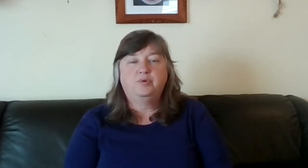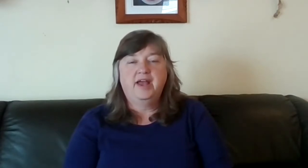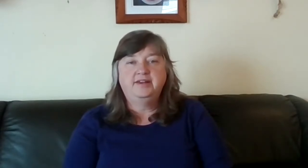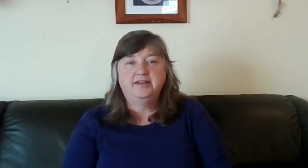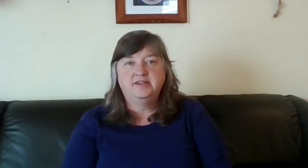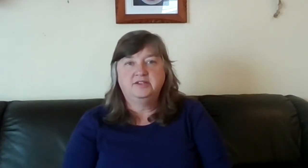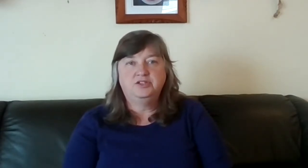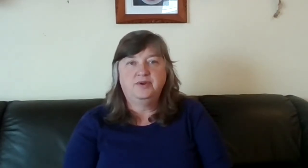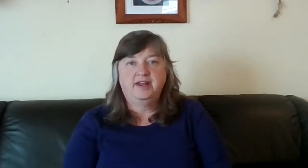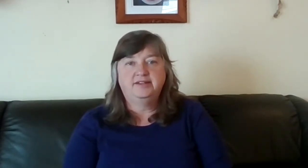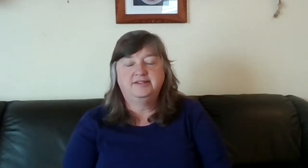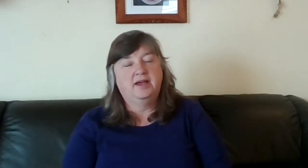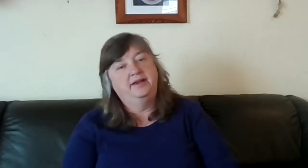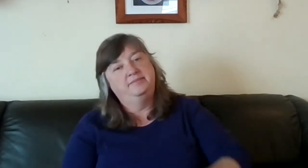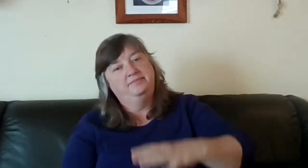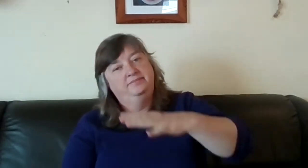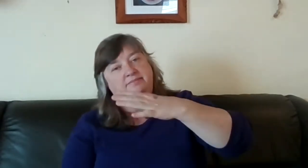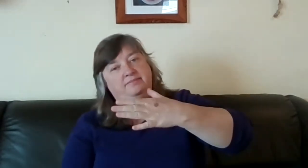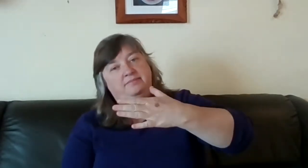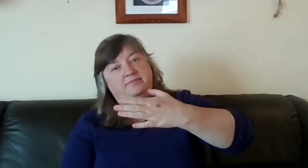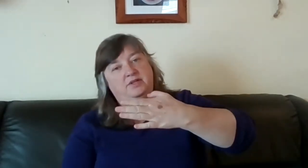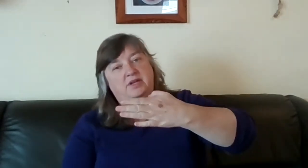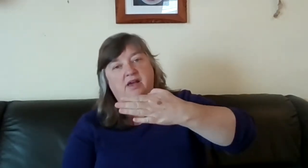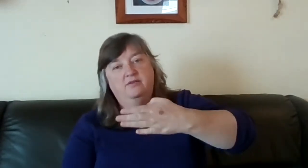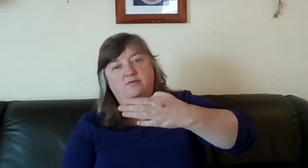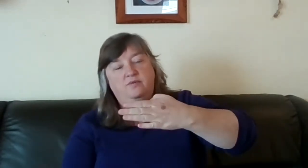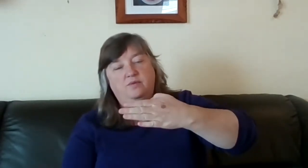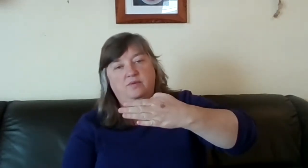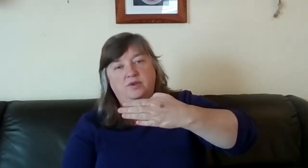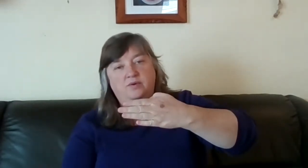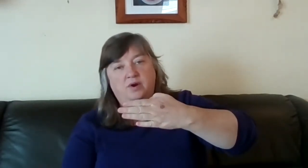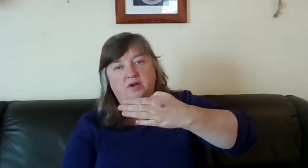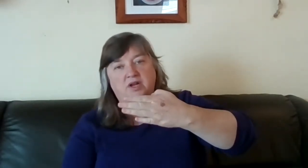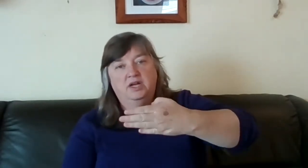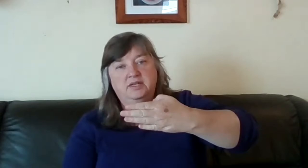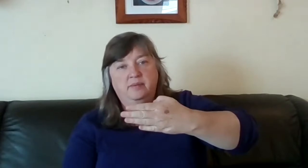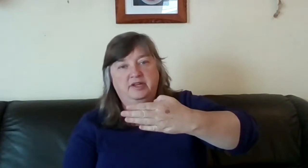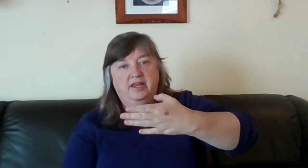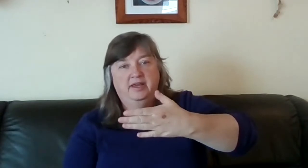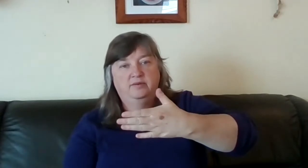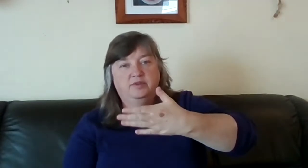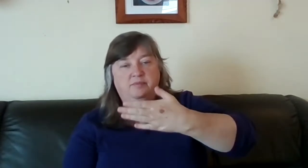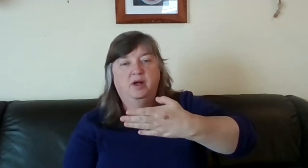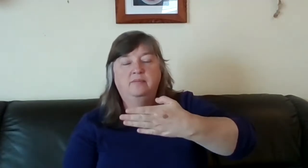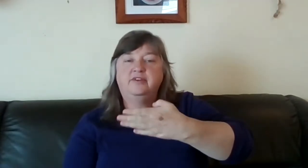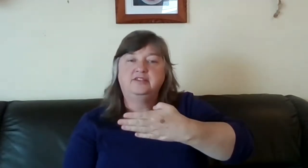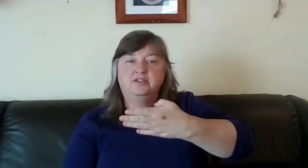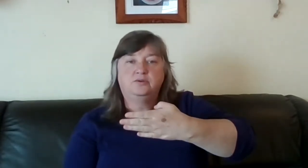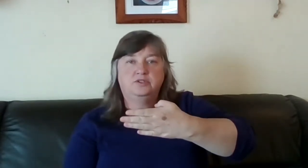Bread is a two-handed sign. You can have your non-dominant hand with the palm facing towards